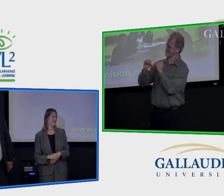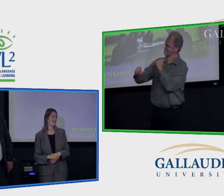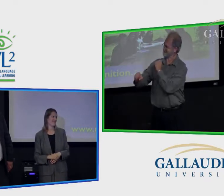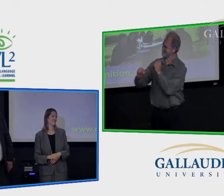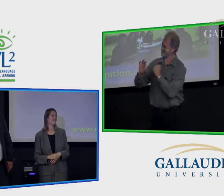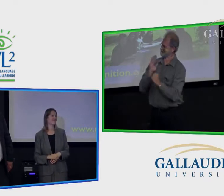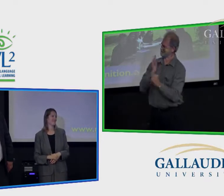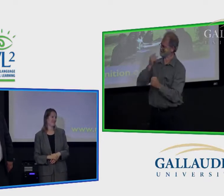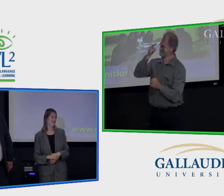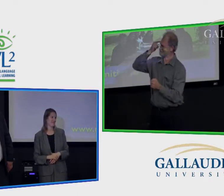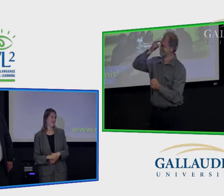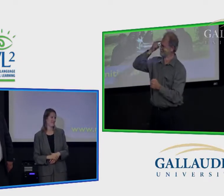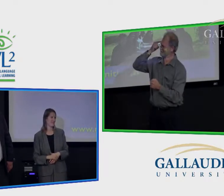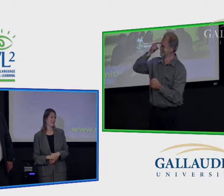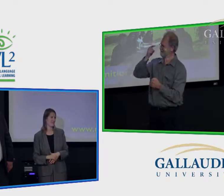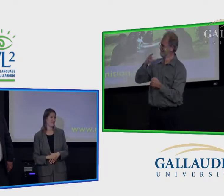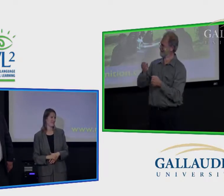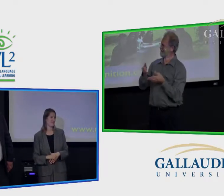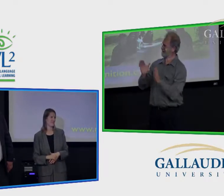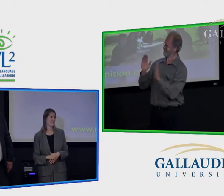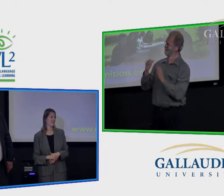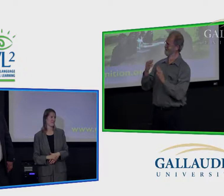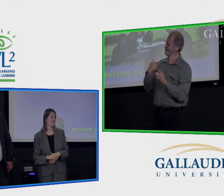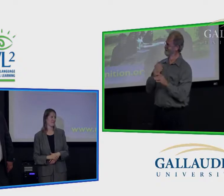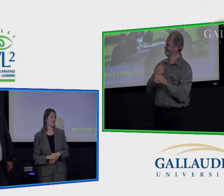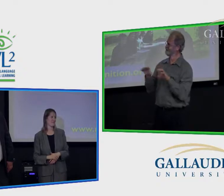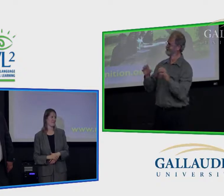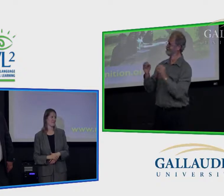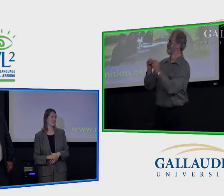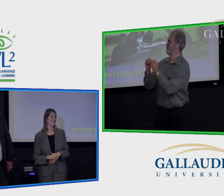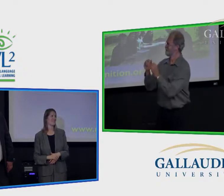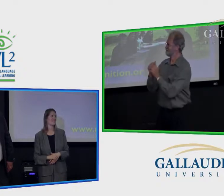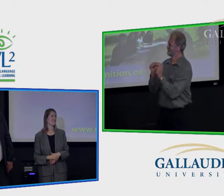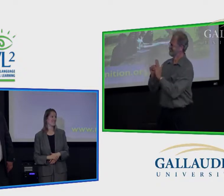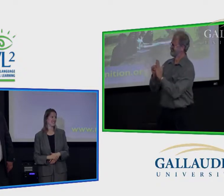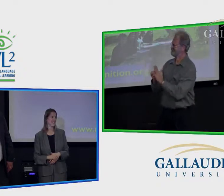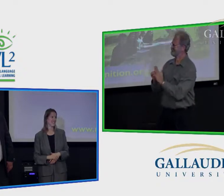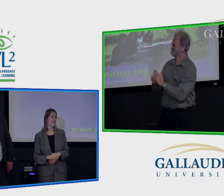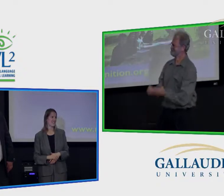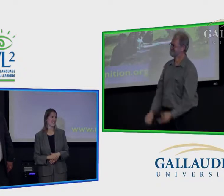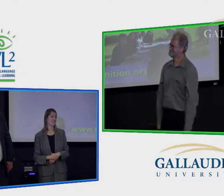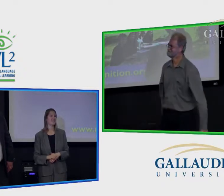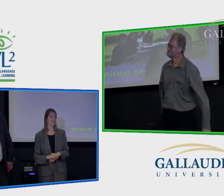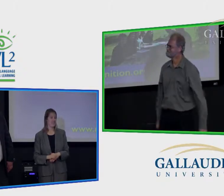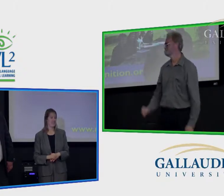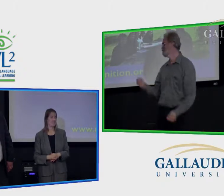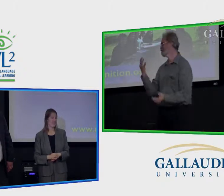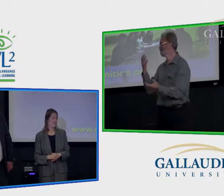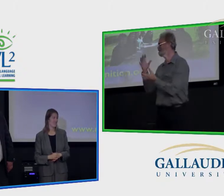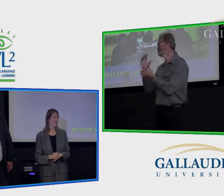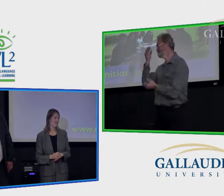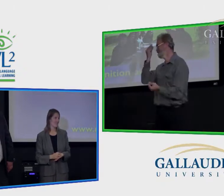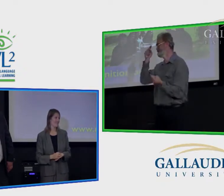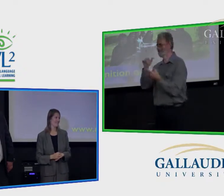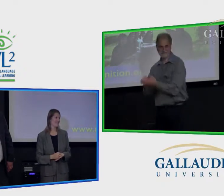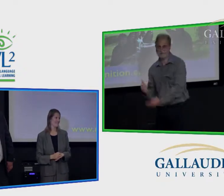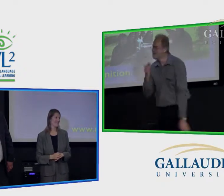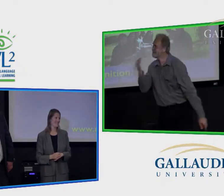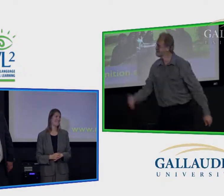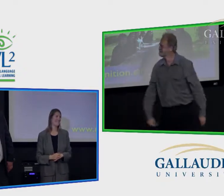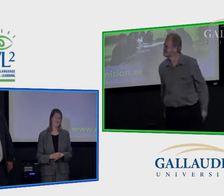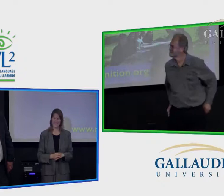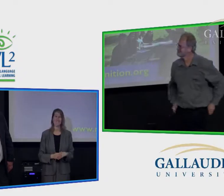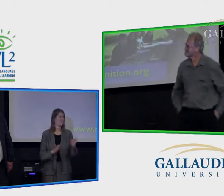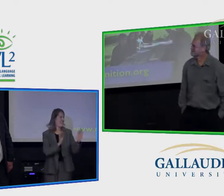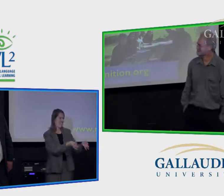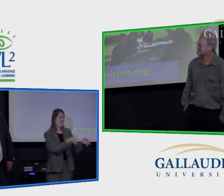So the symbol there on the paper becomes an externalization, an extension of the mental representation of